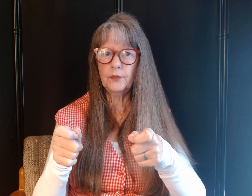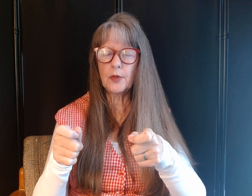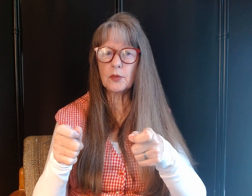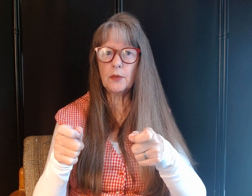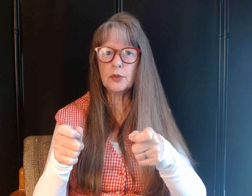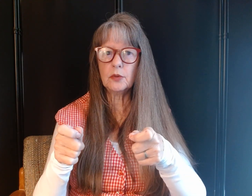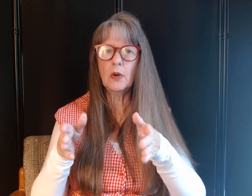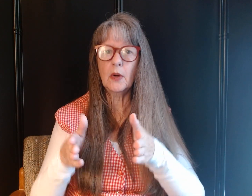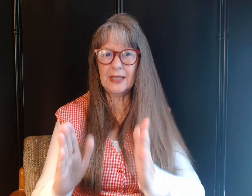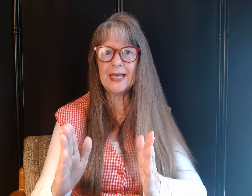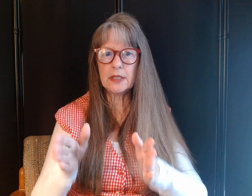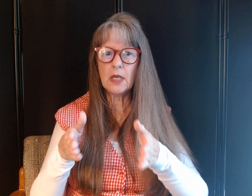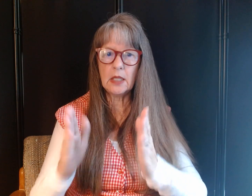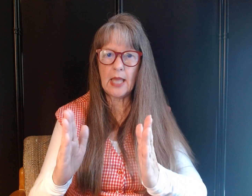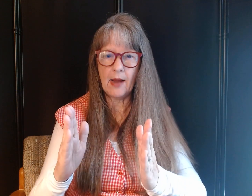That's what I would do. Let, allow.